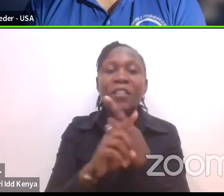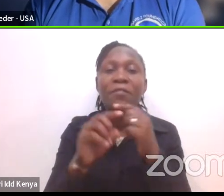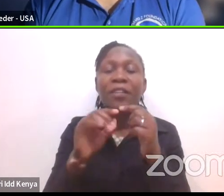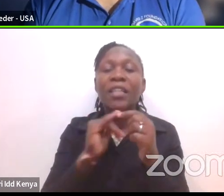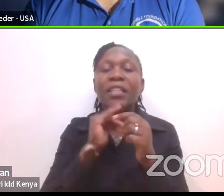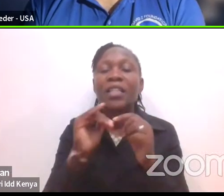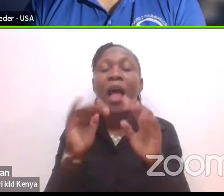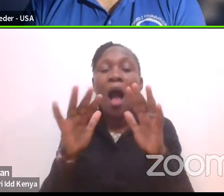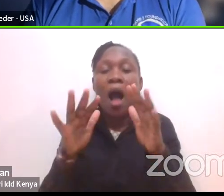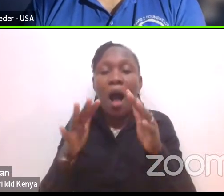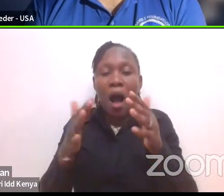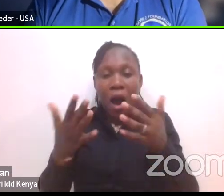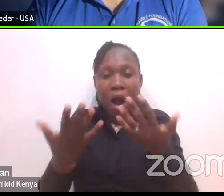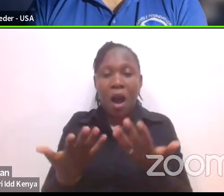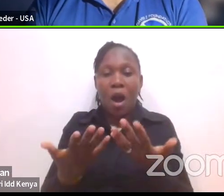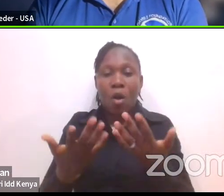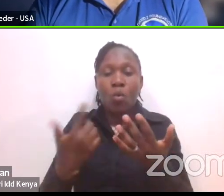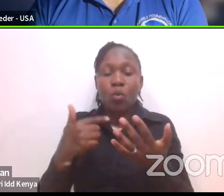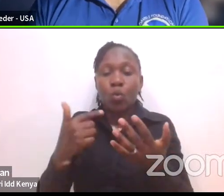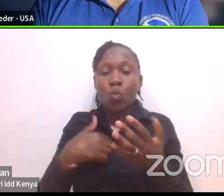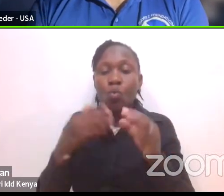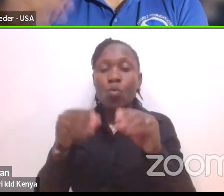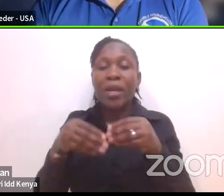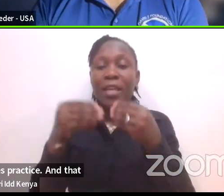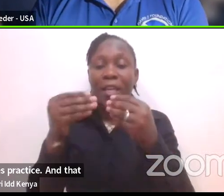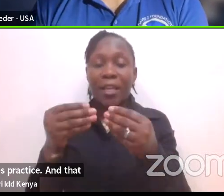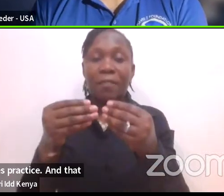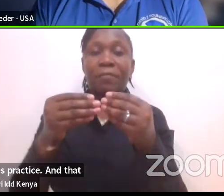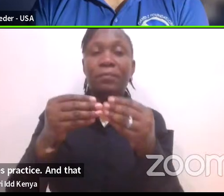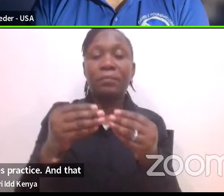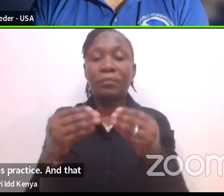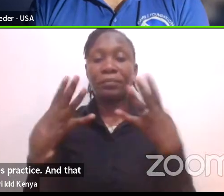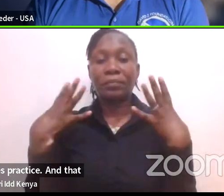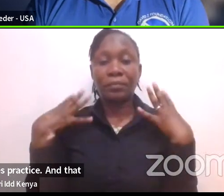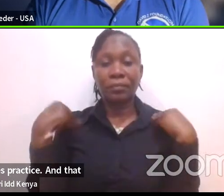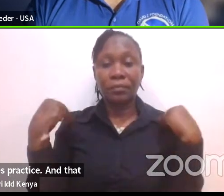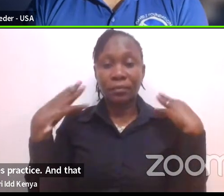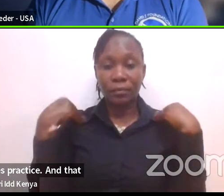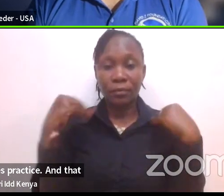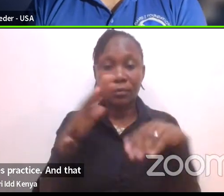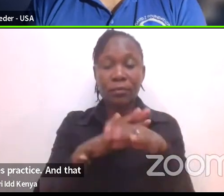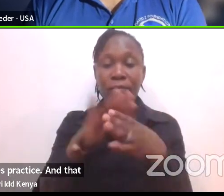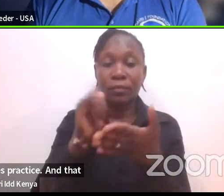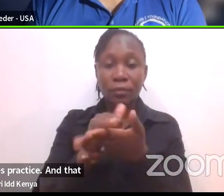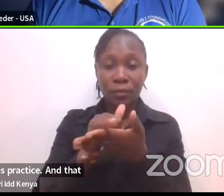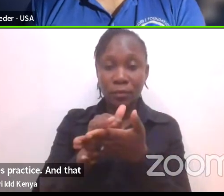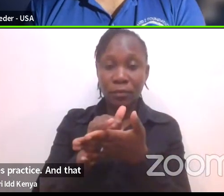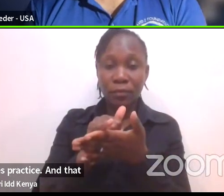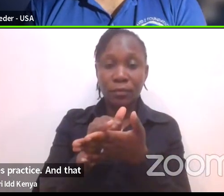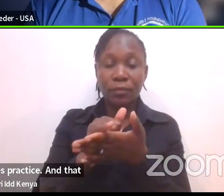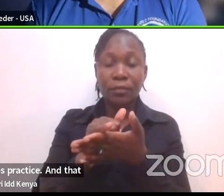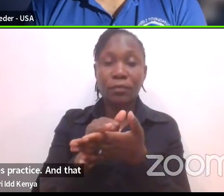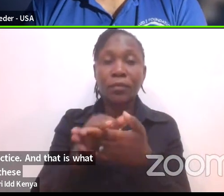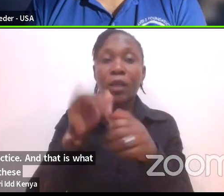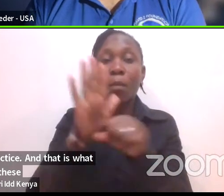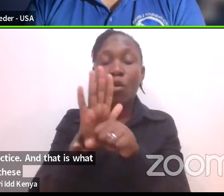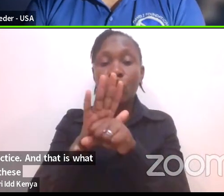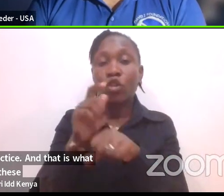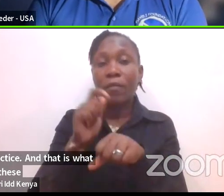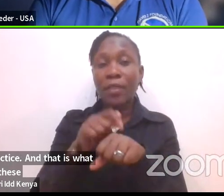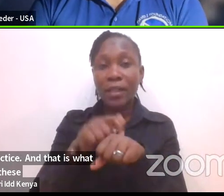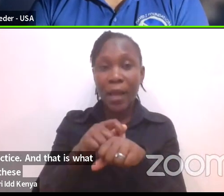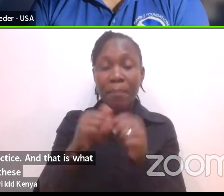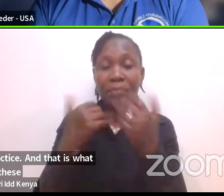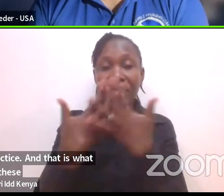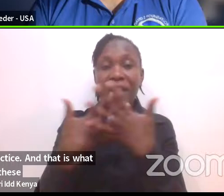low stakes practice, and that is what can curb a lot of these moments that maybe happen